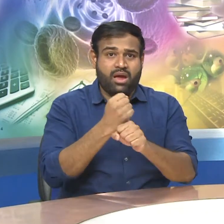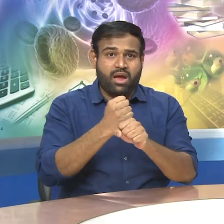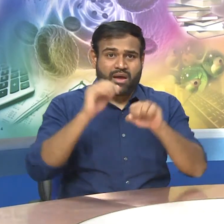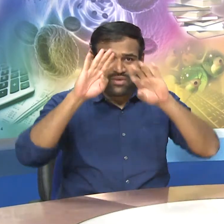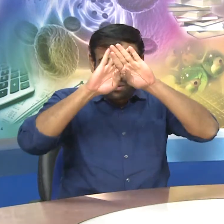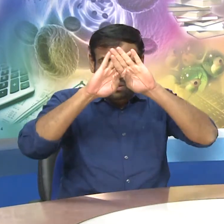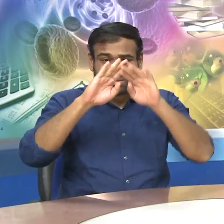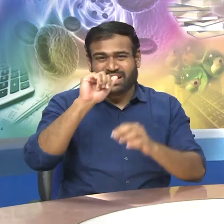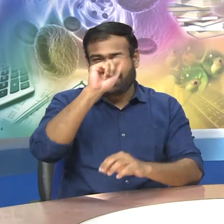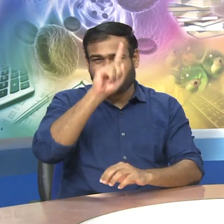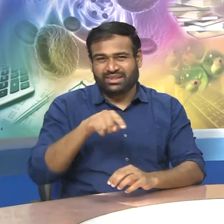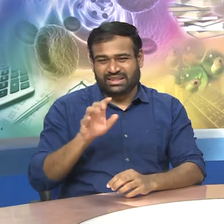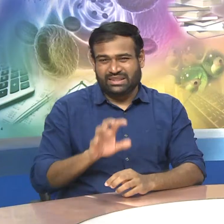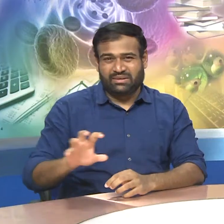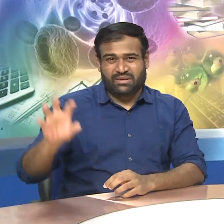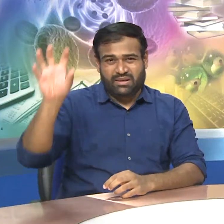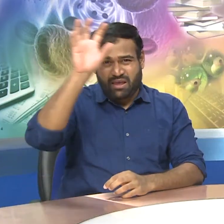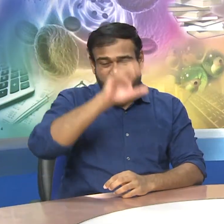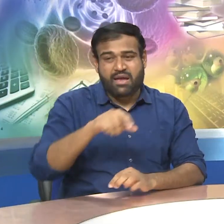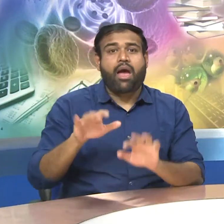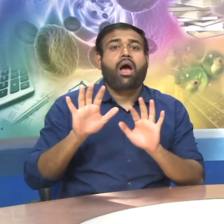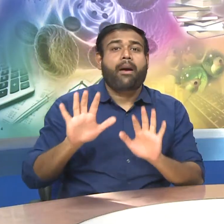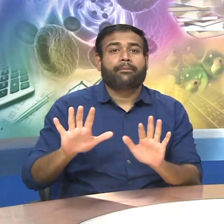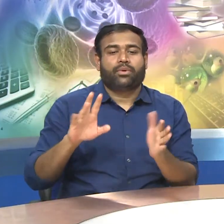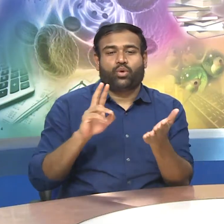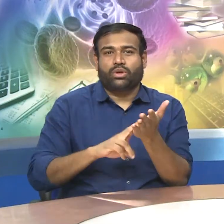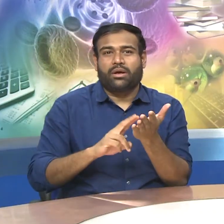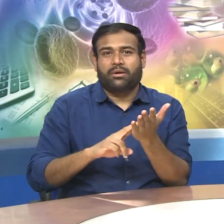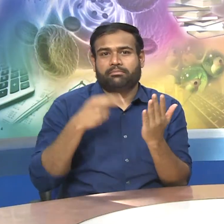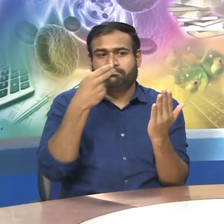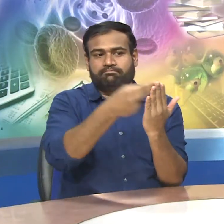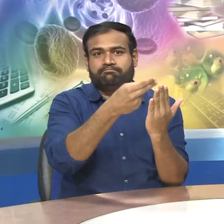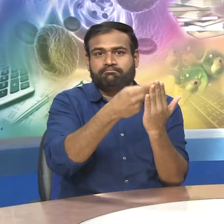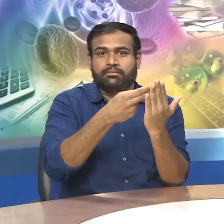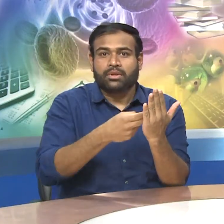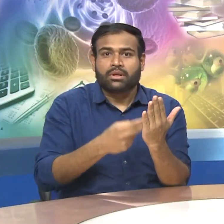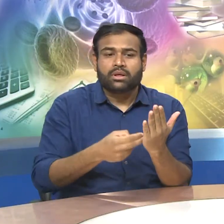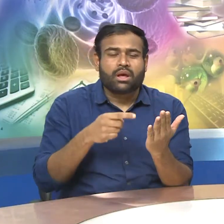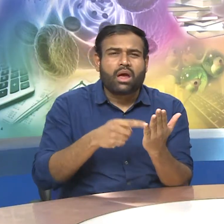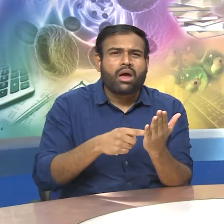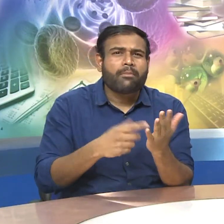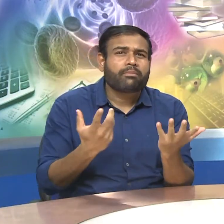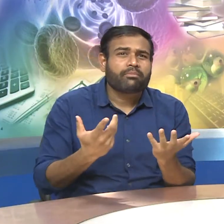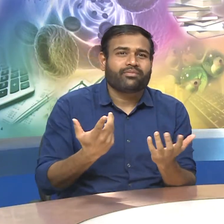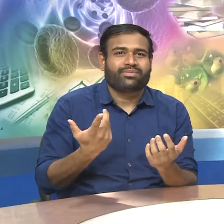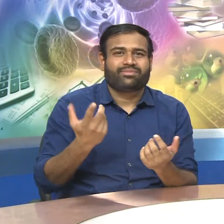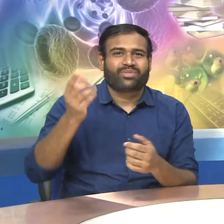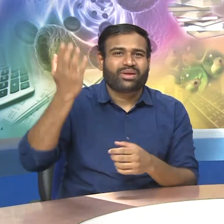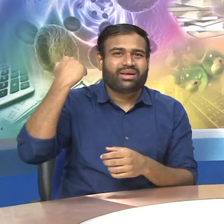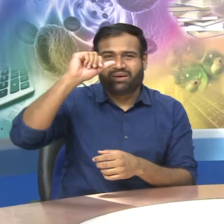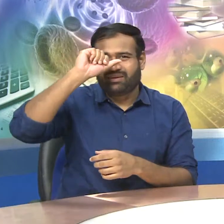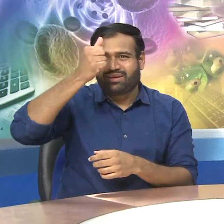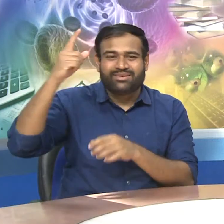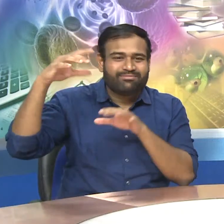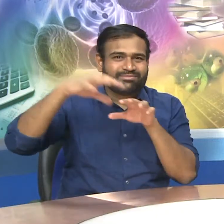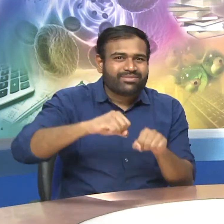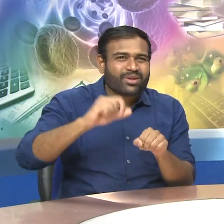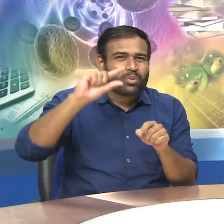The governor can nominate one member of Anglo-Indian community if this